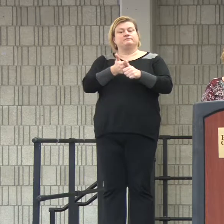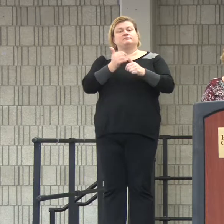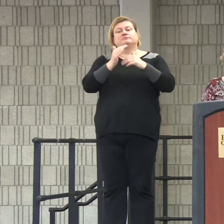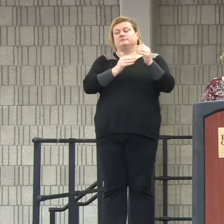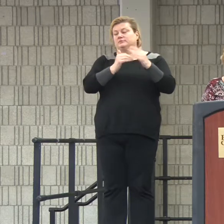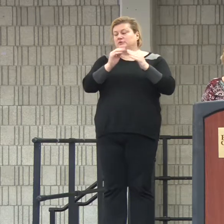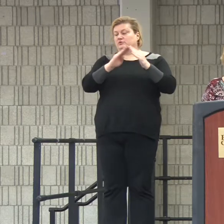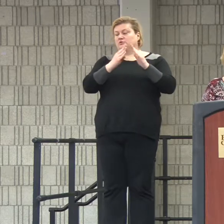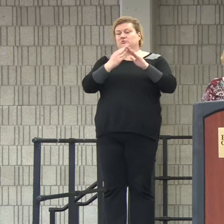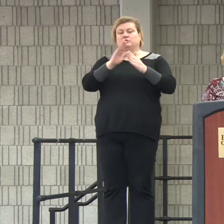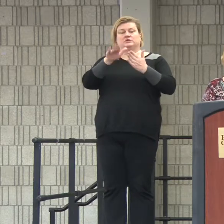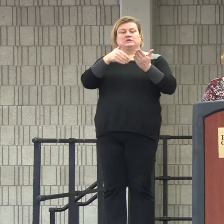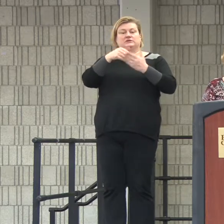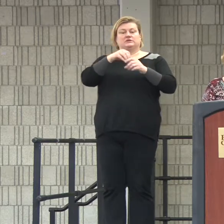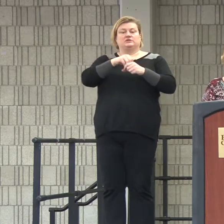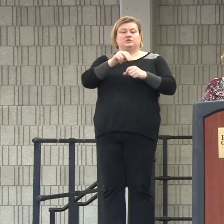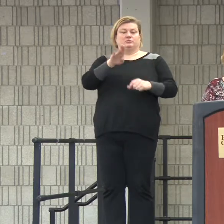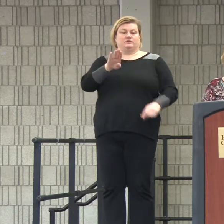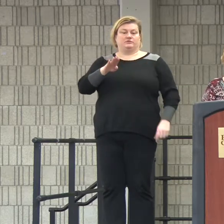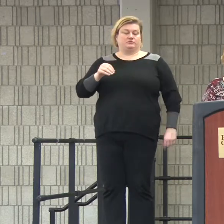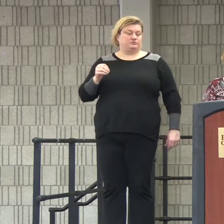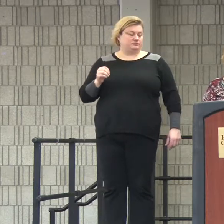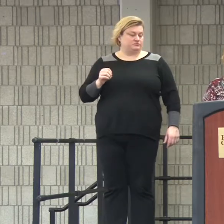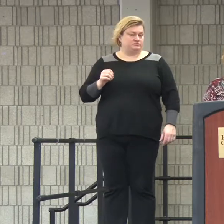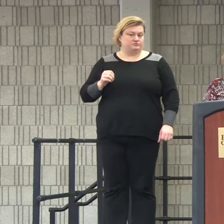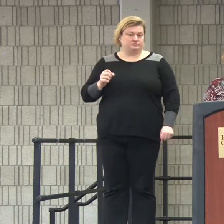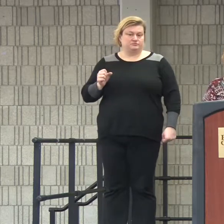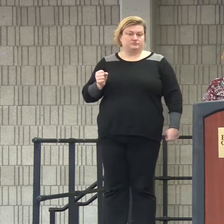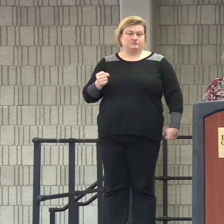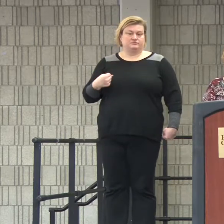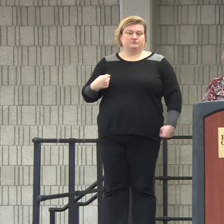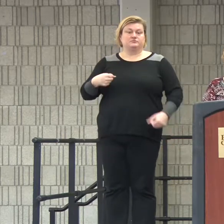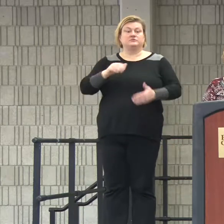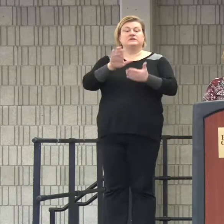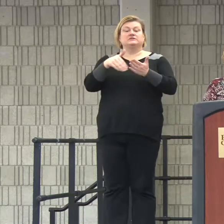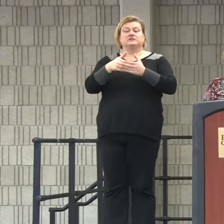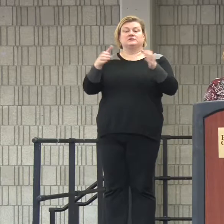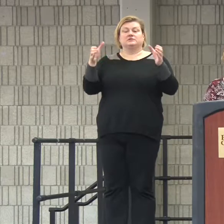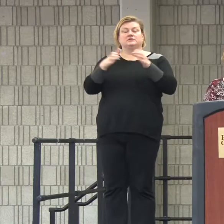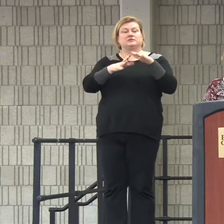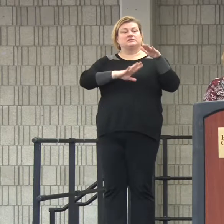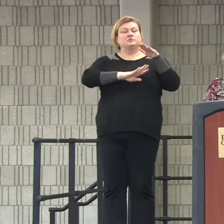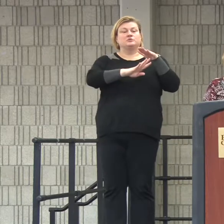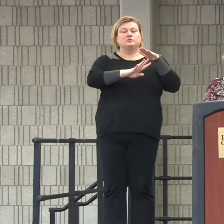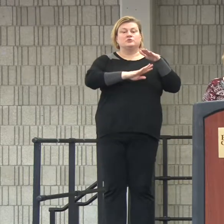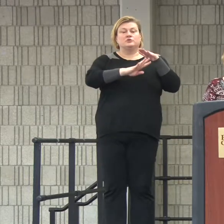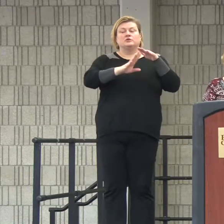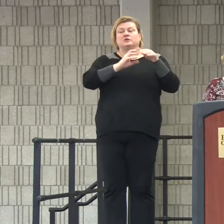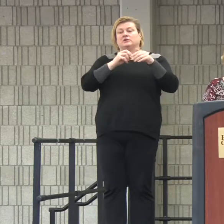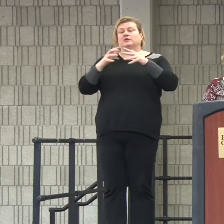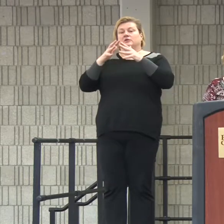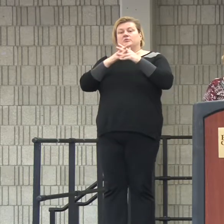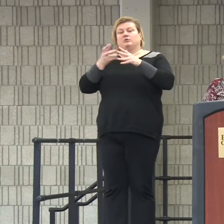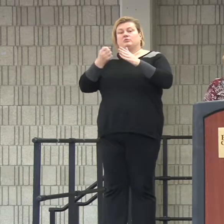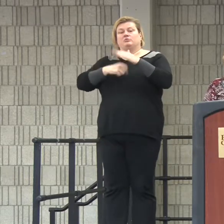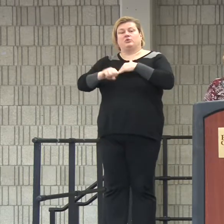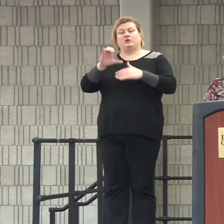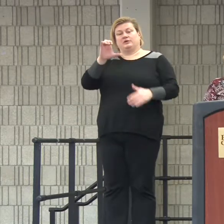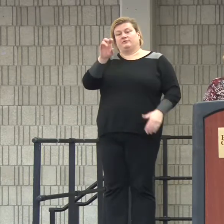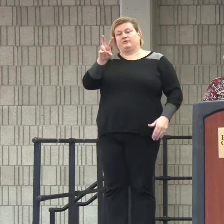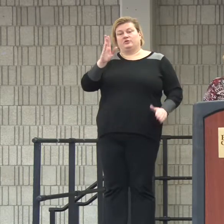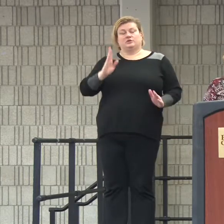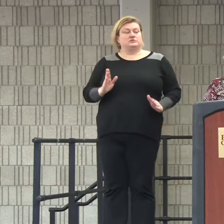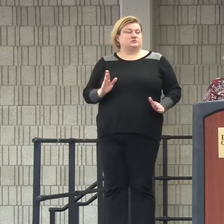a community center in New Bedford. The center has brought together immigrants and American-born Cape